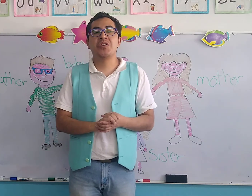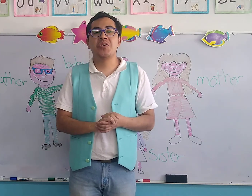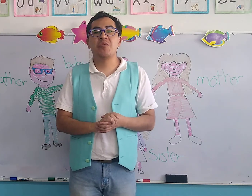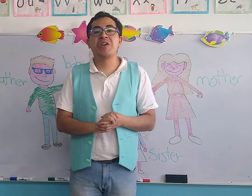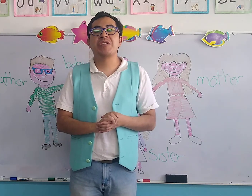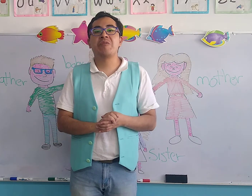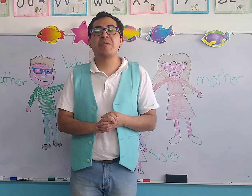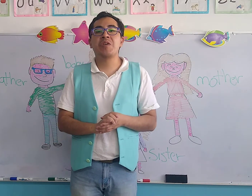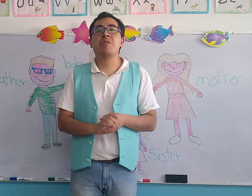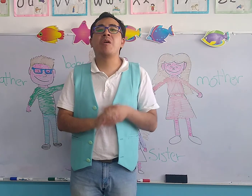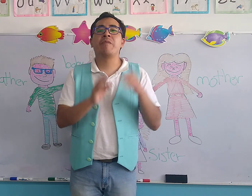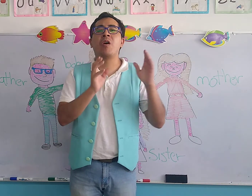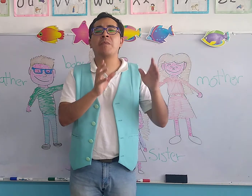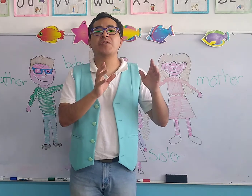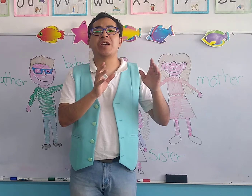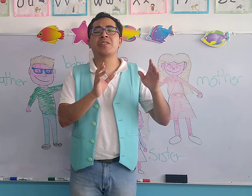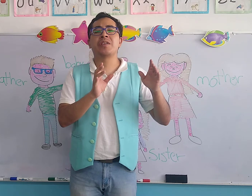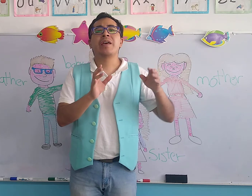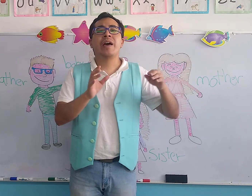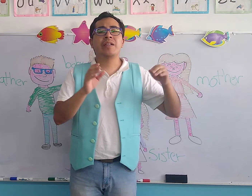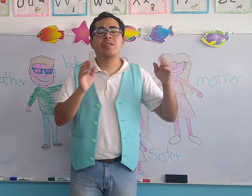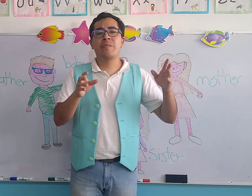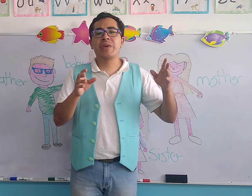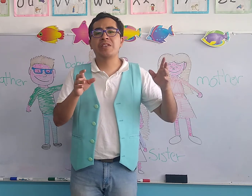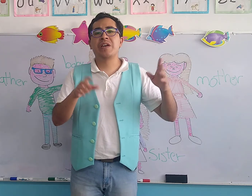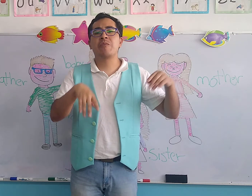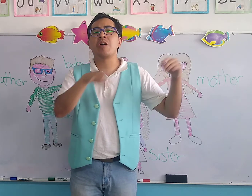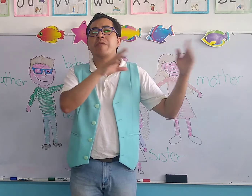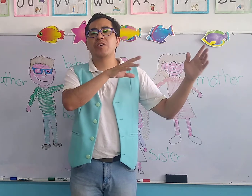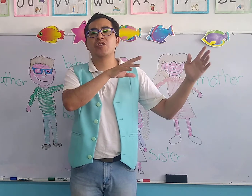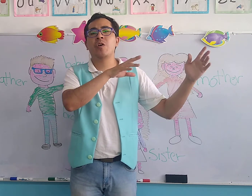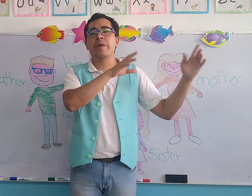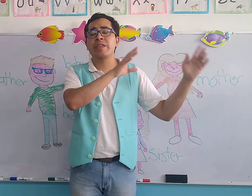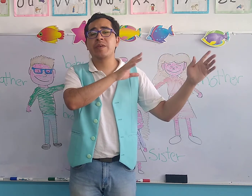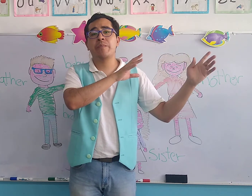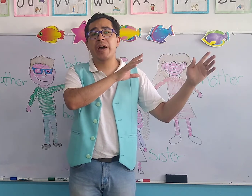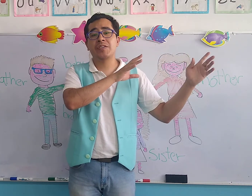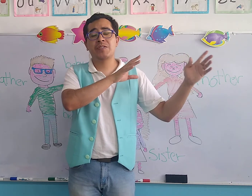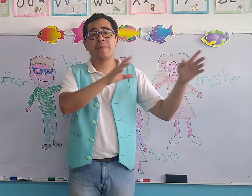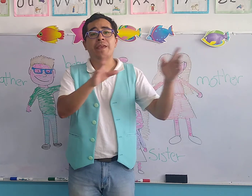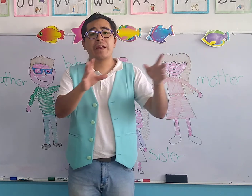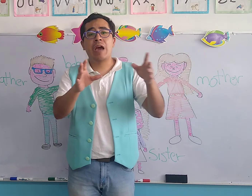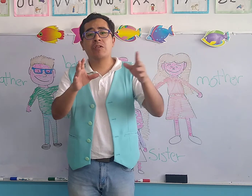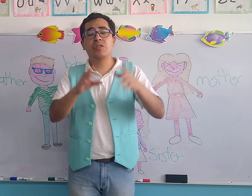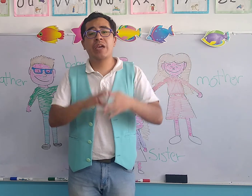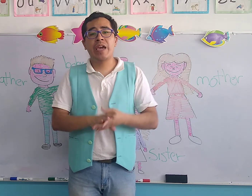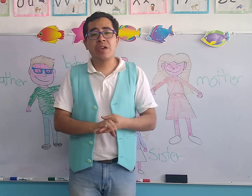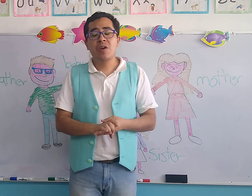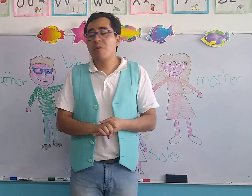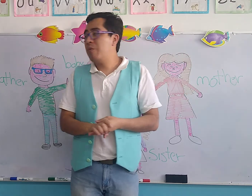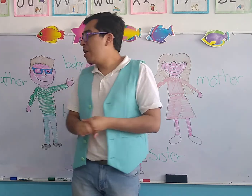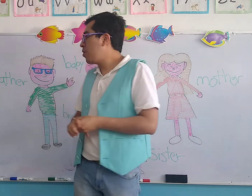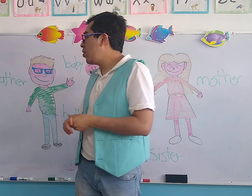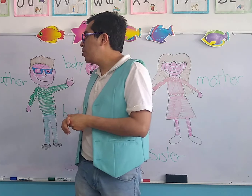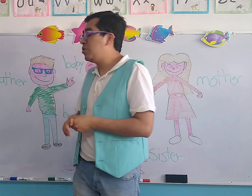continue with the review of objects and topics that we already saw in the past. Now, today, we are going to